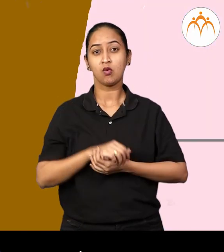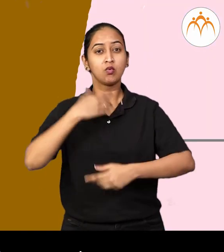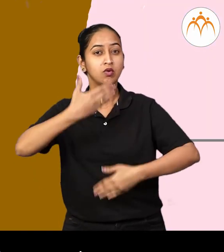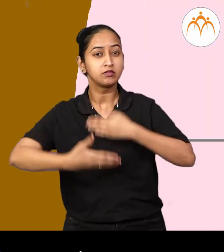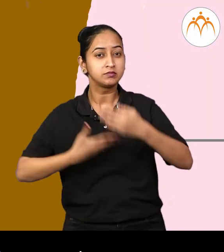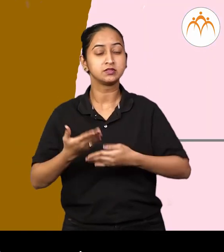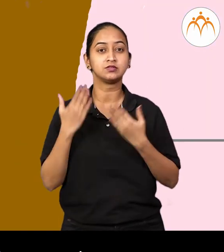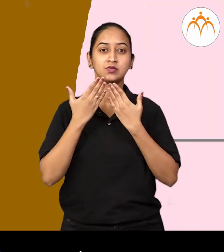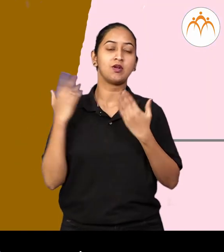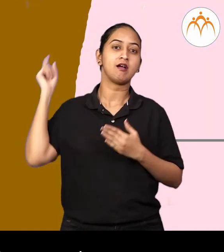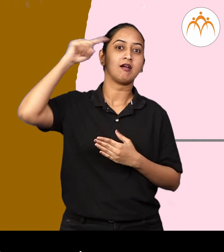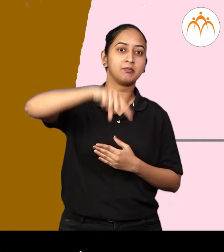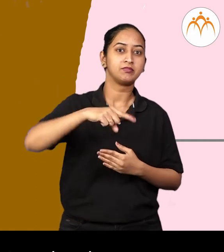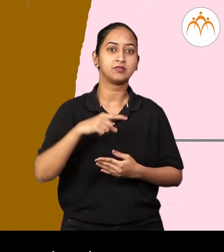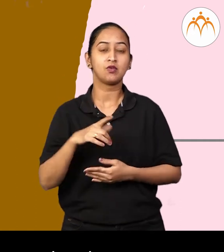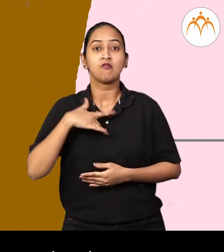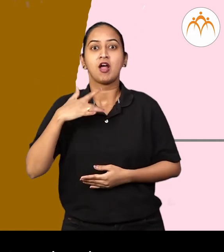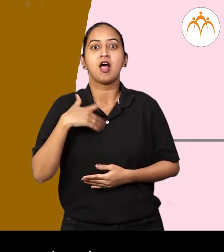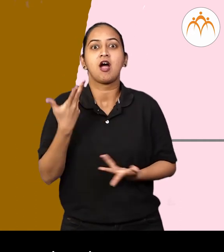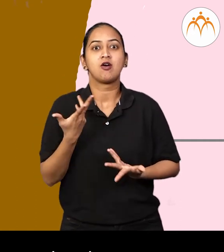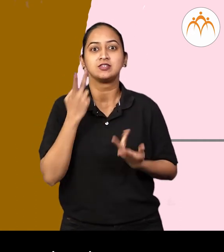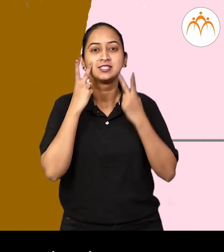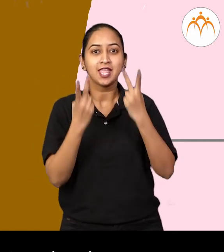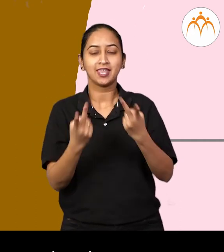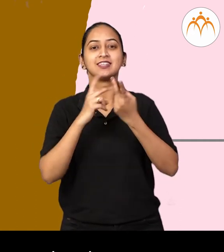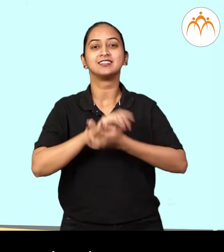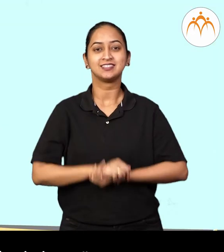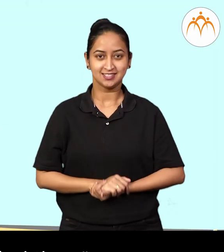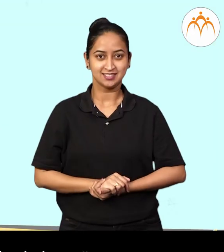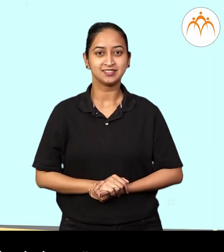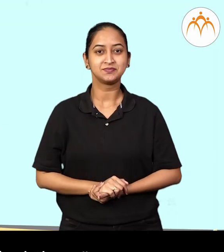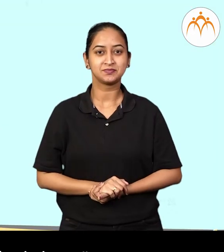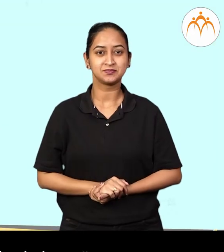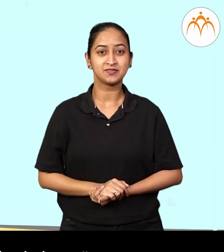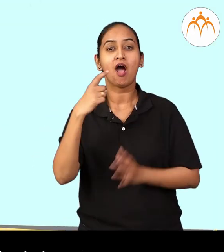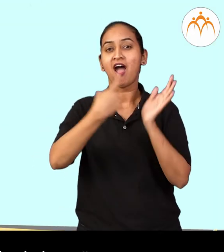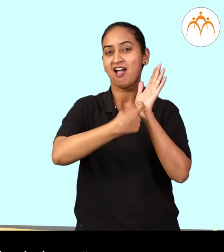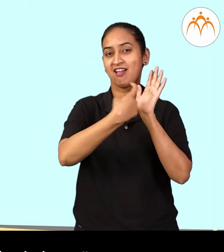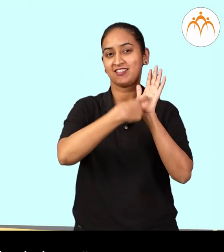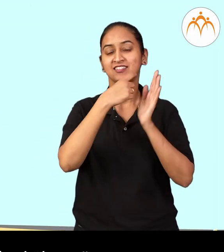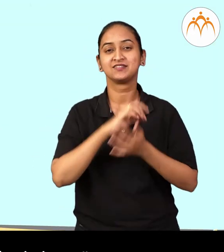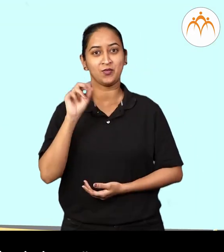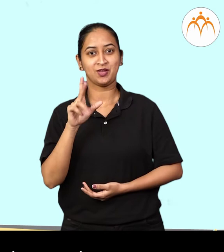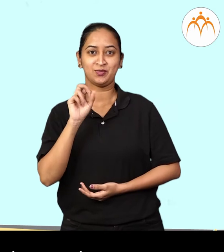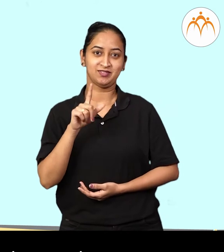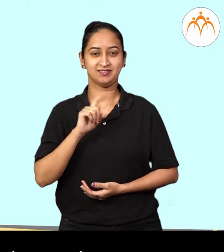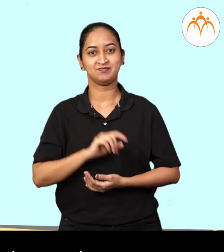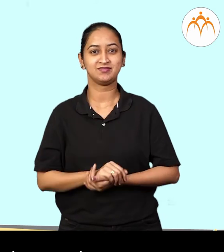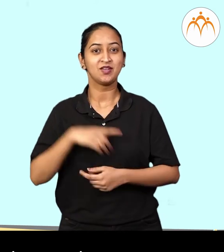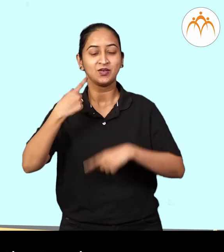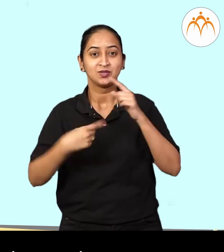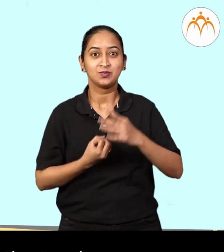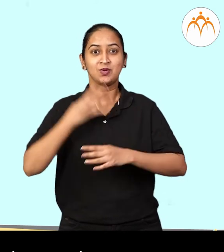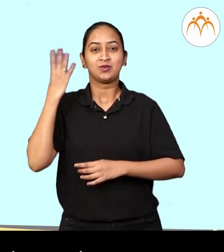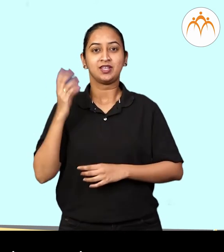Comb your hair properly and then come to school. See how you feel then. Rohit